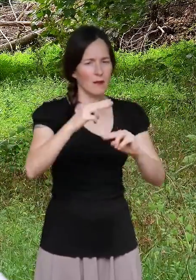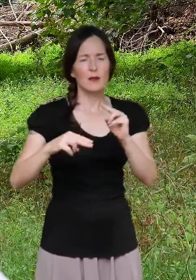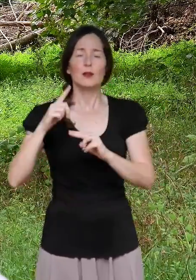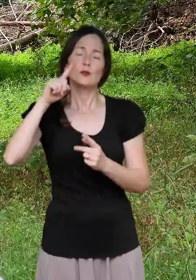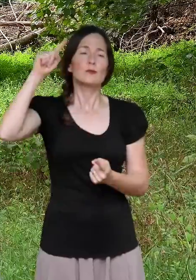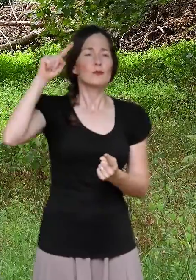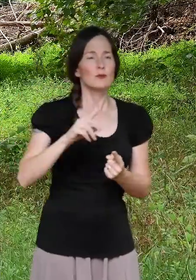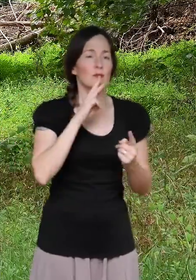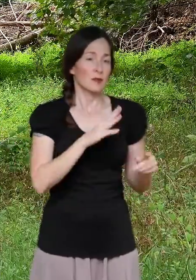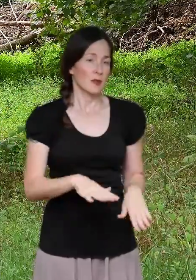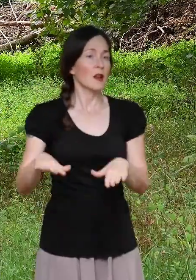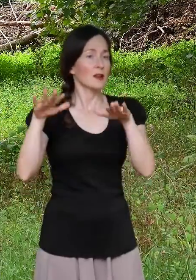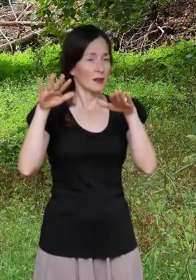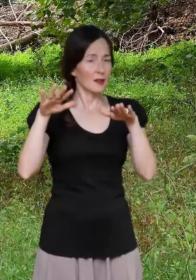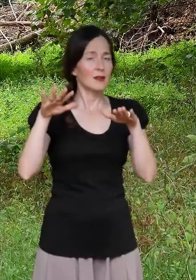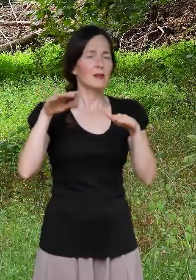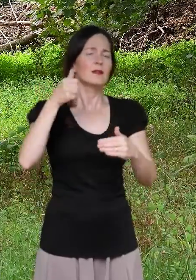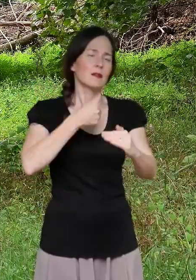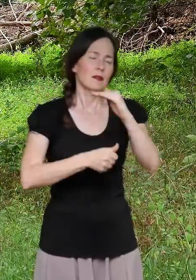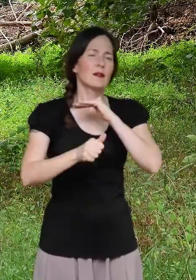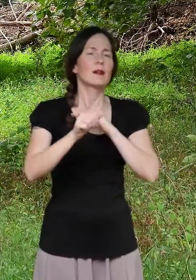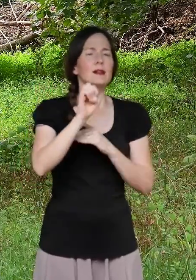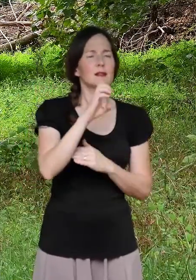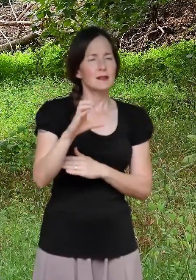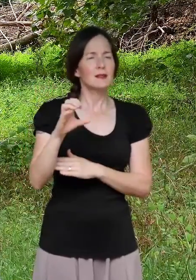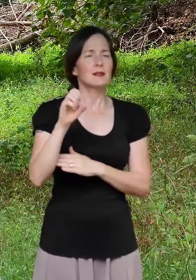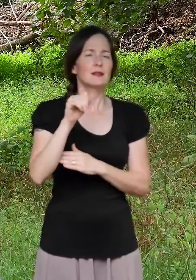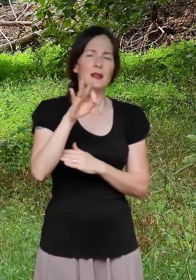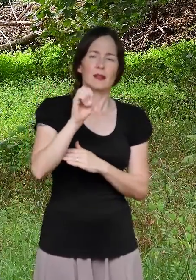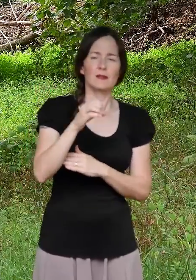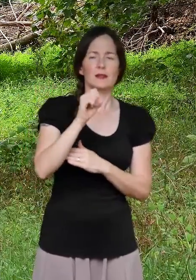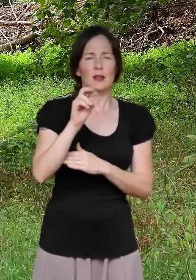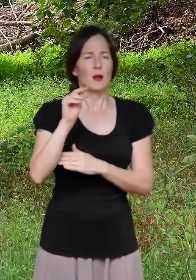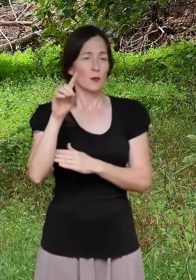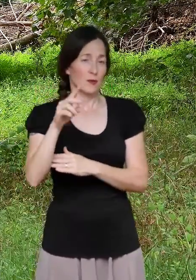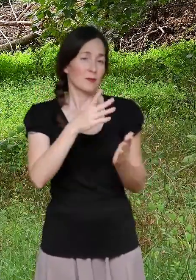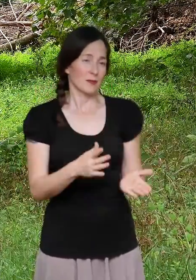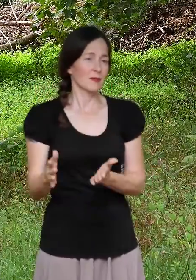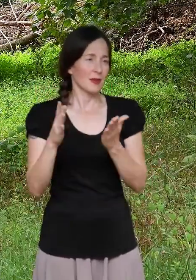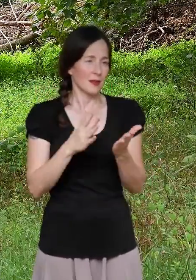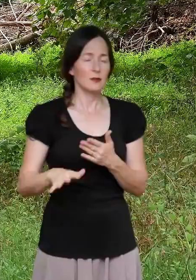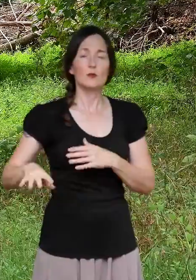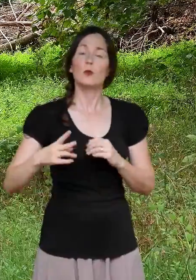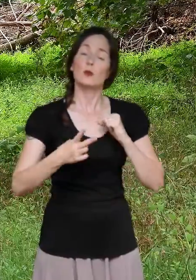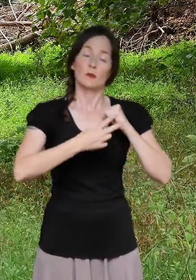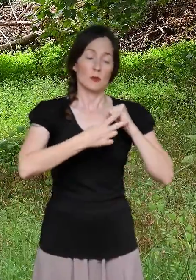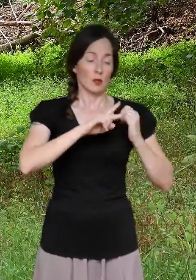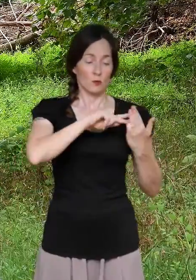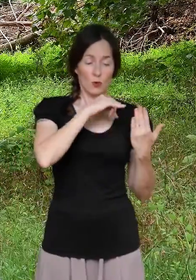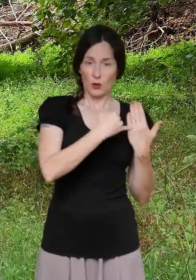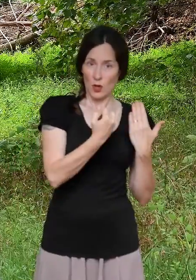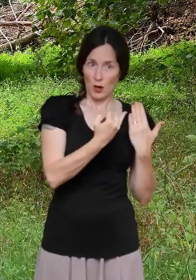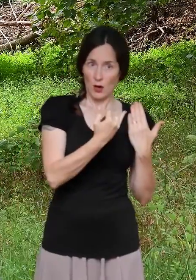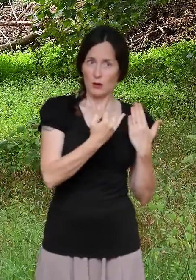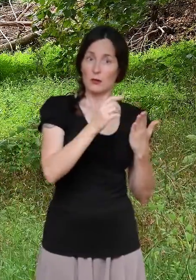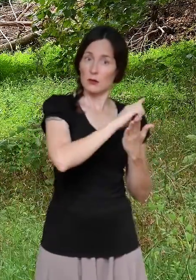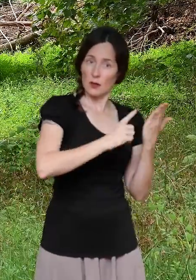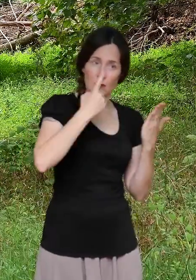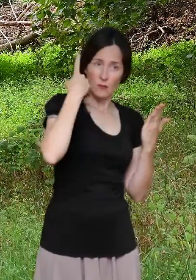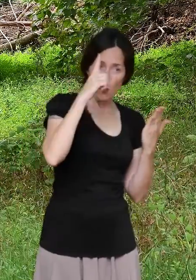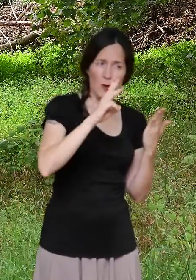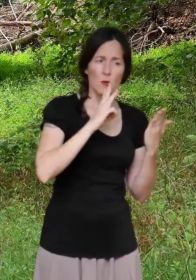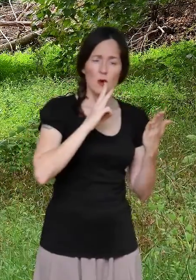our EC Safe and Sound plan. The retention projects are designed to hold water away